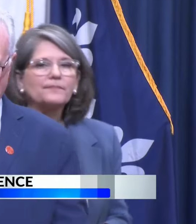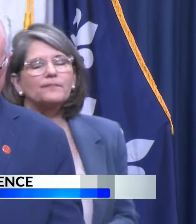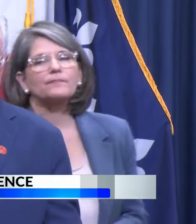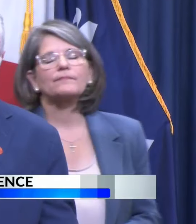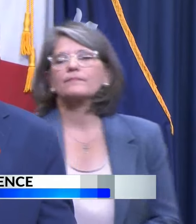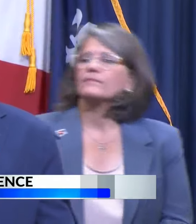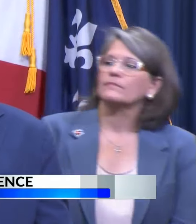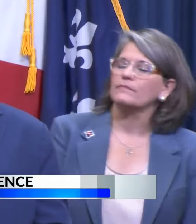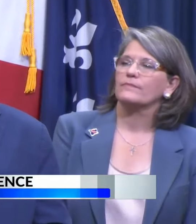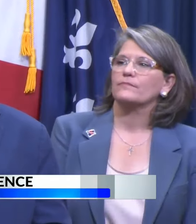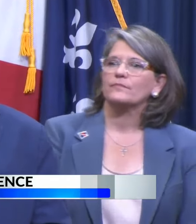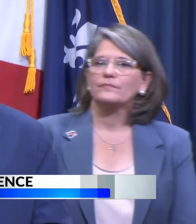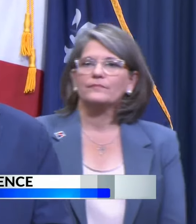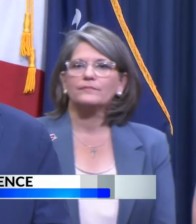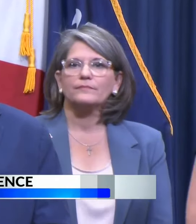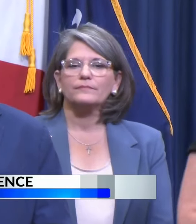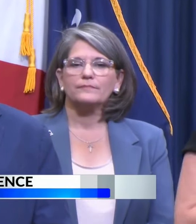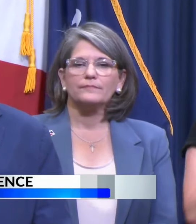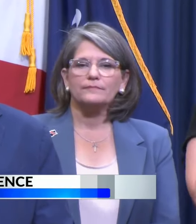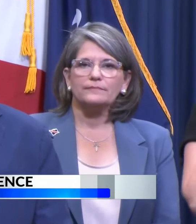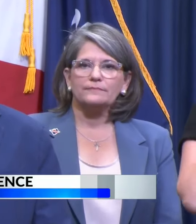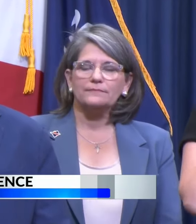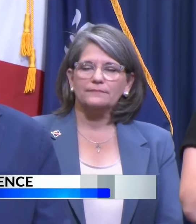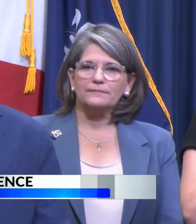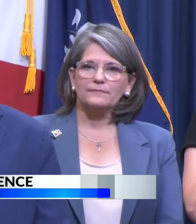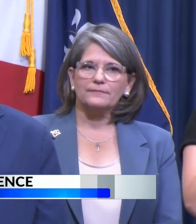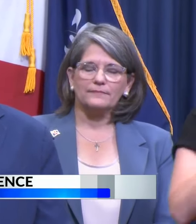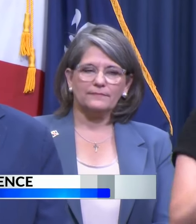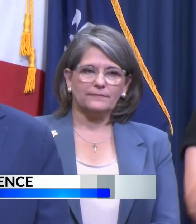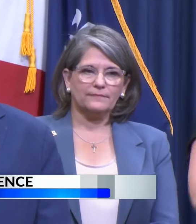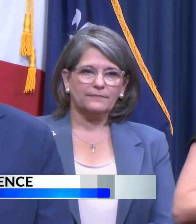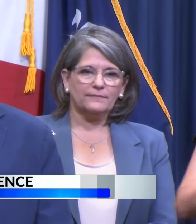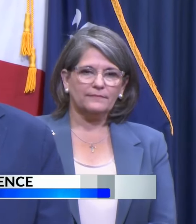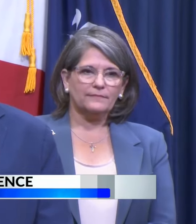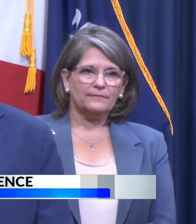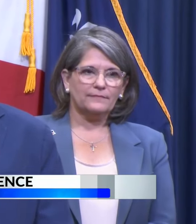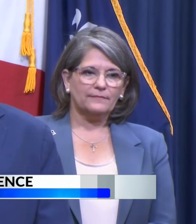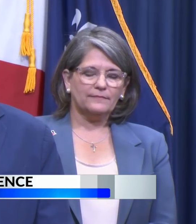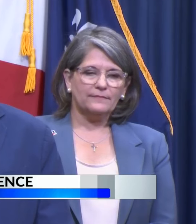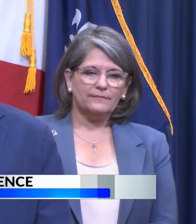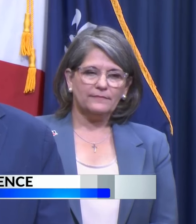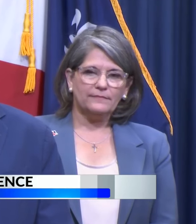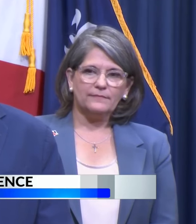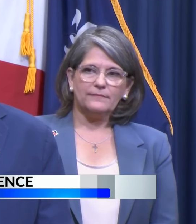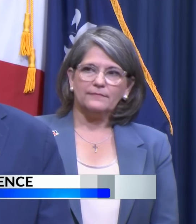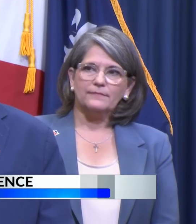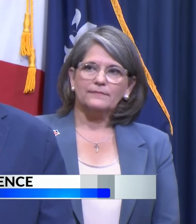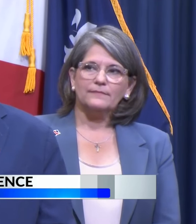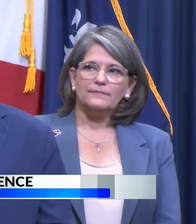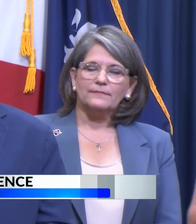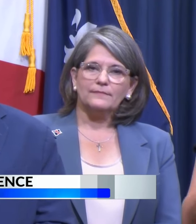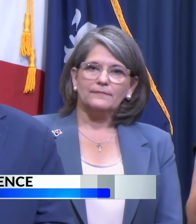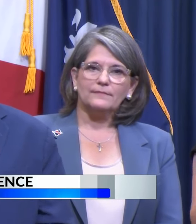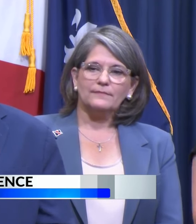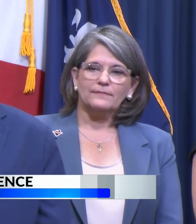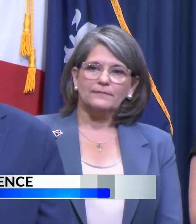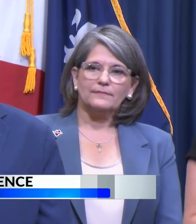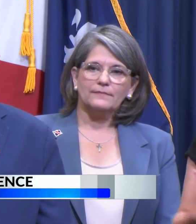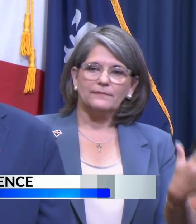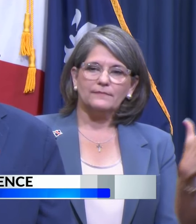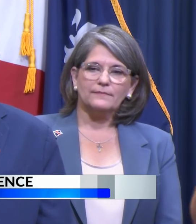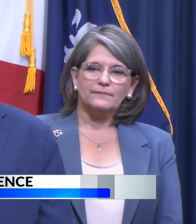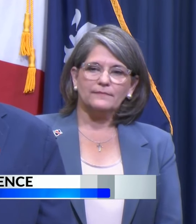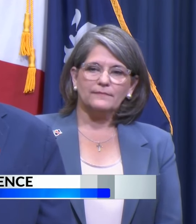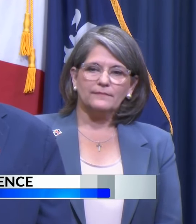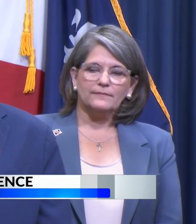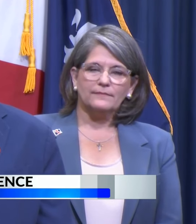everyone. Much like the school system, the university would be preparing for this event over the weekend. We implemented our phase one